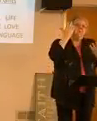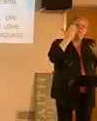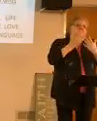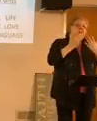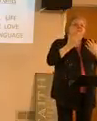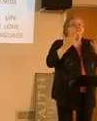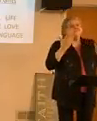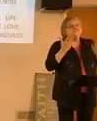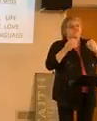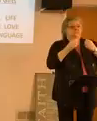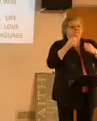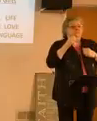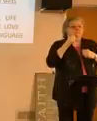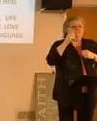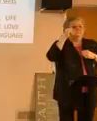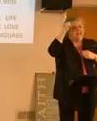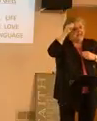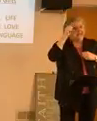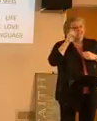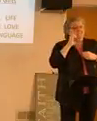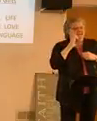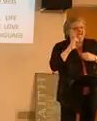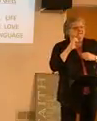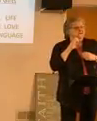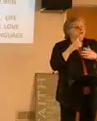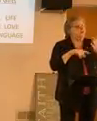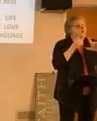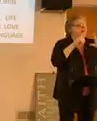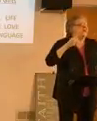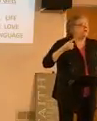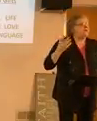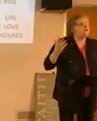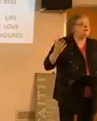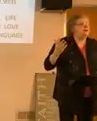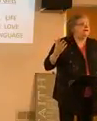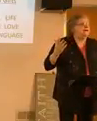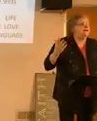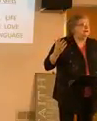that Adam and Eve, what language did they speak?